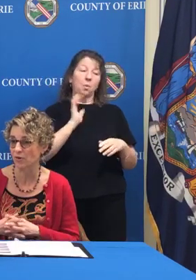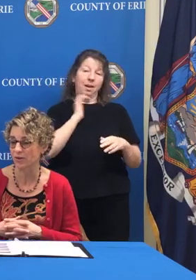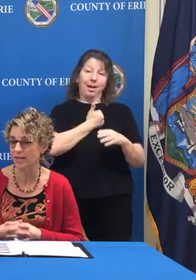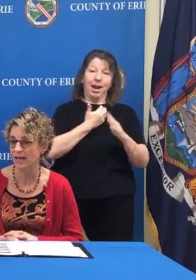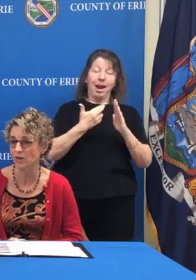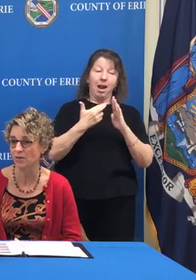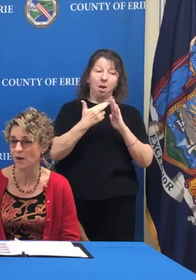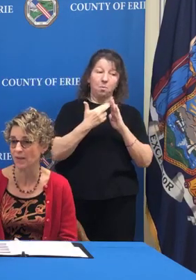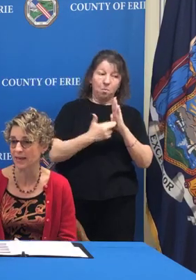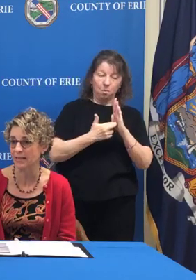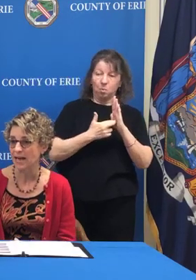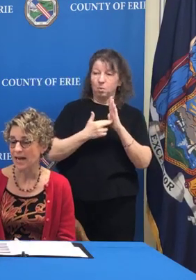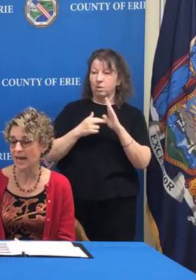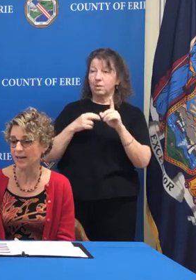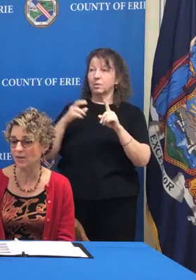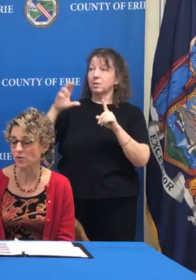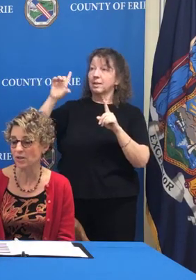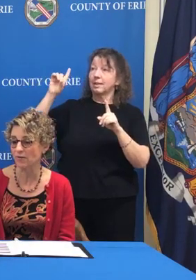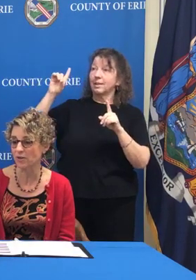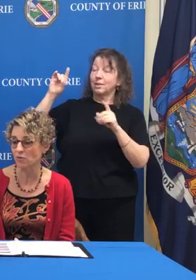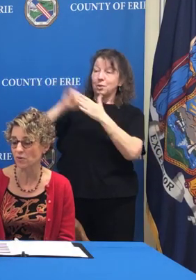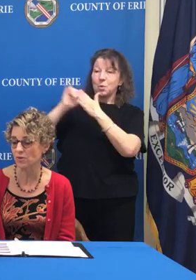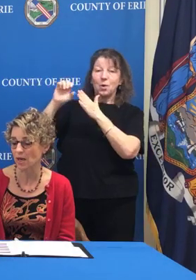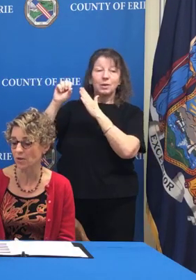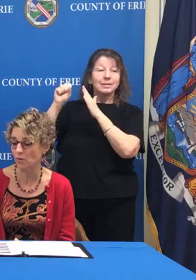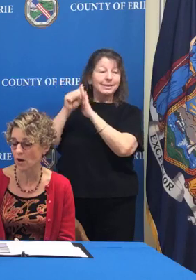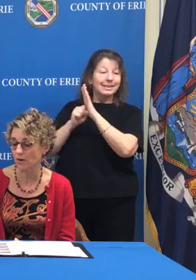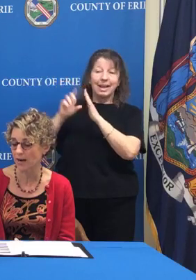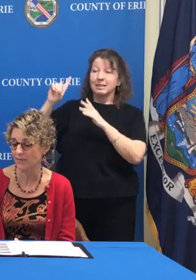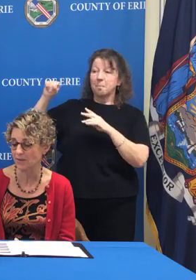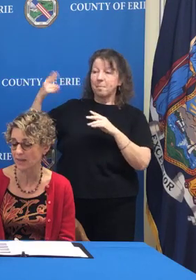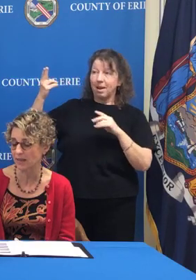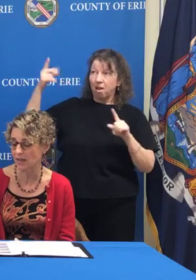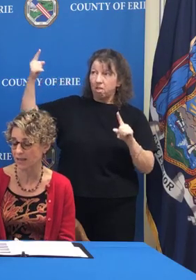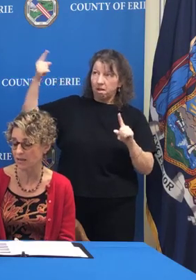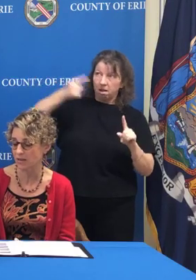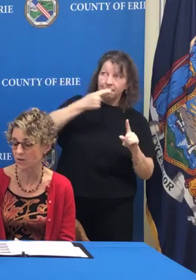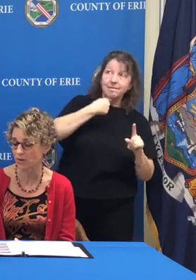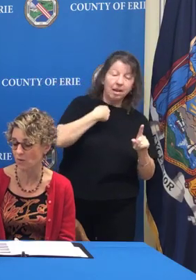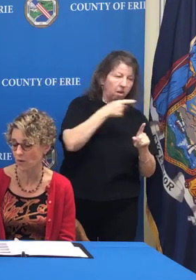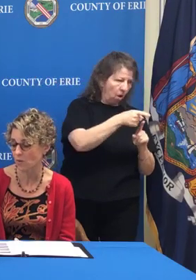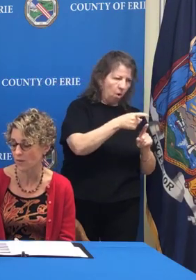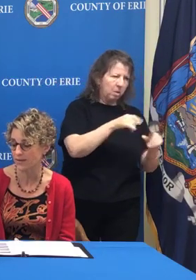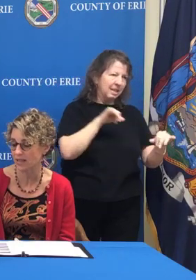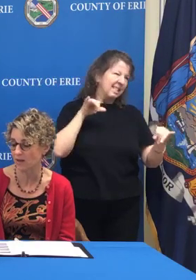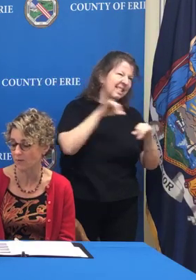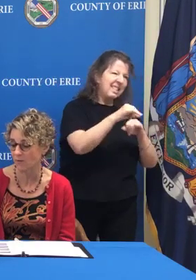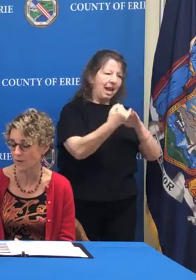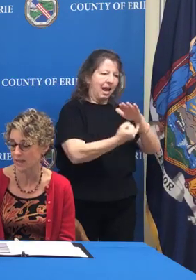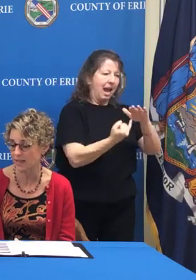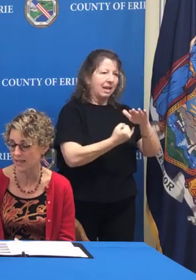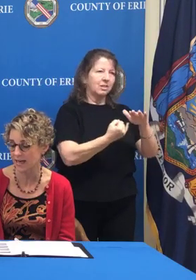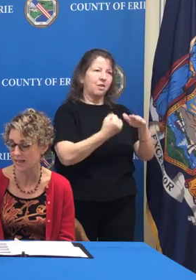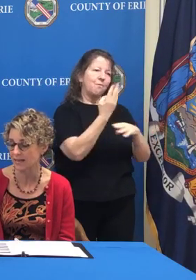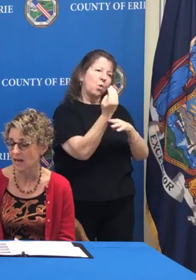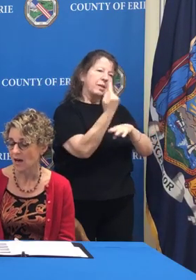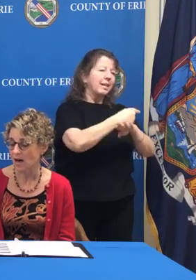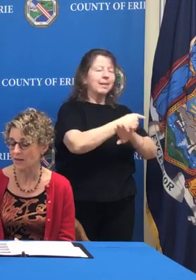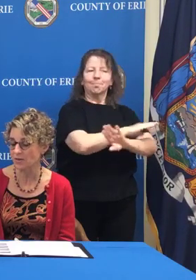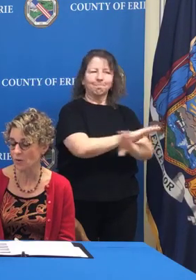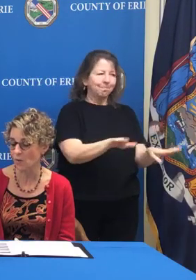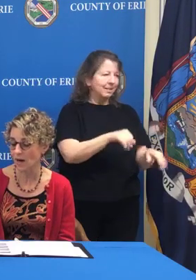from the New York State Health Department, and those individuals no longer have to be in isolation or quarantine for 14